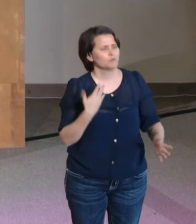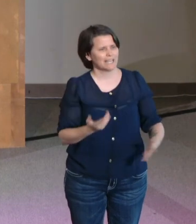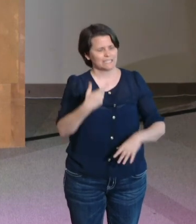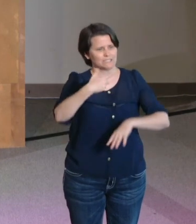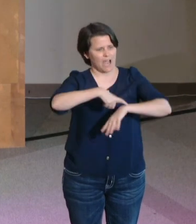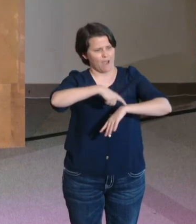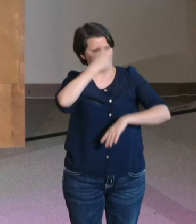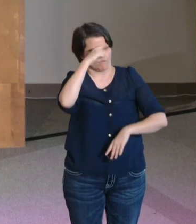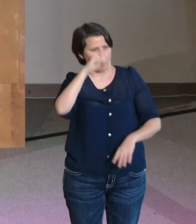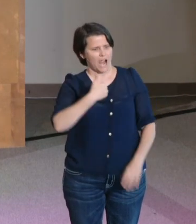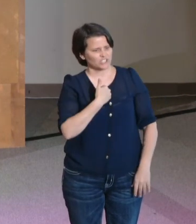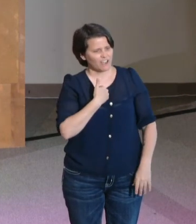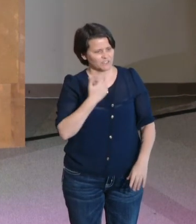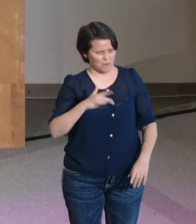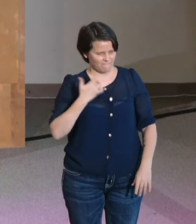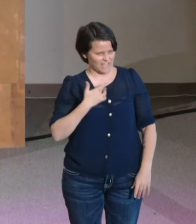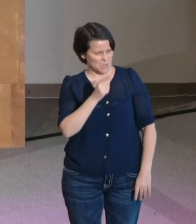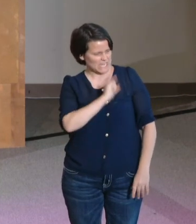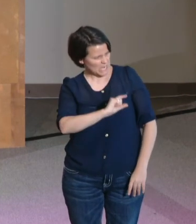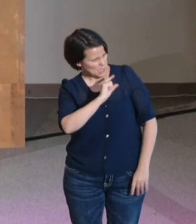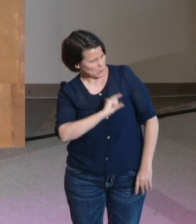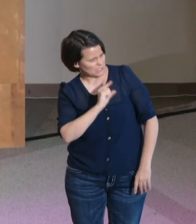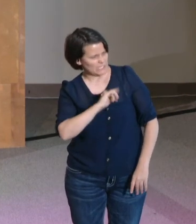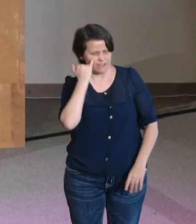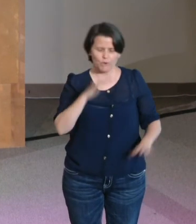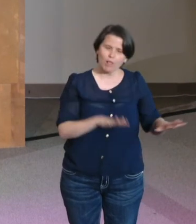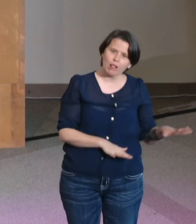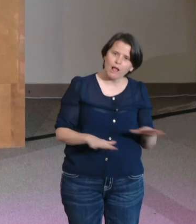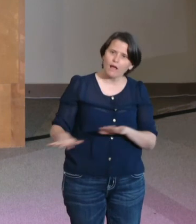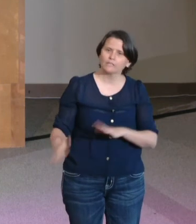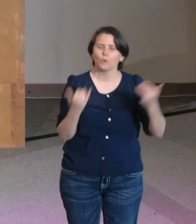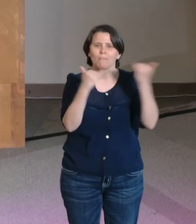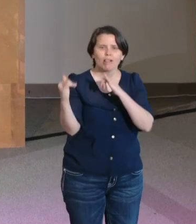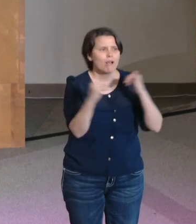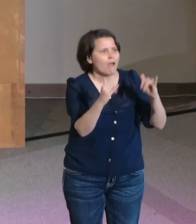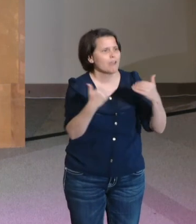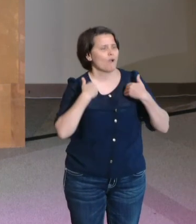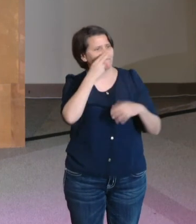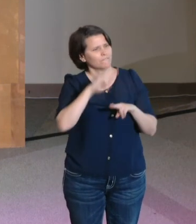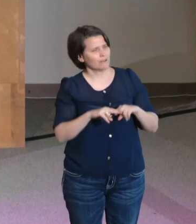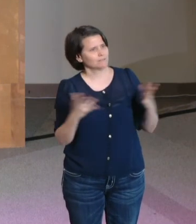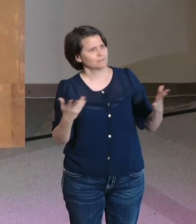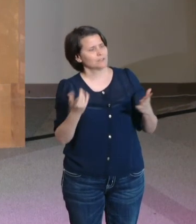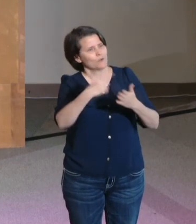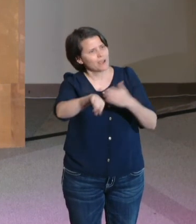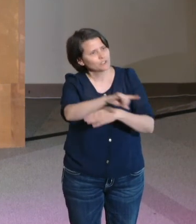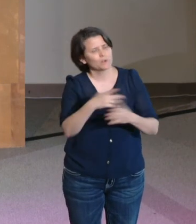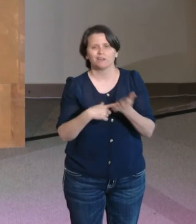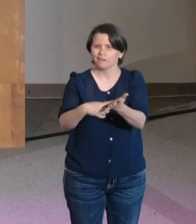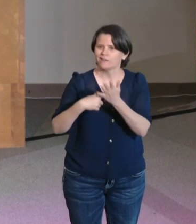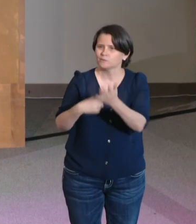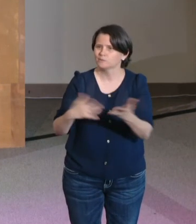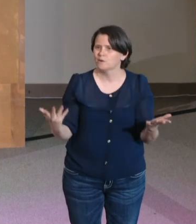guilt that we feel in relaxing and playing and having fun. So we're going to talk about that next week, of just getting